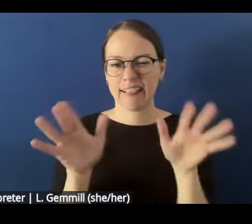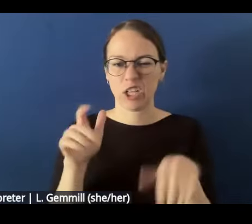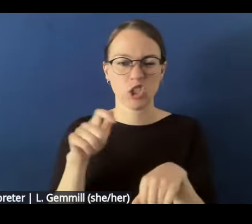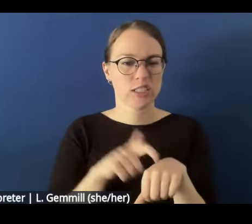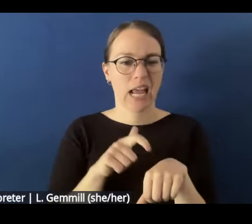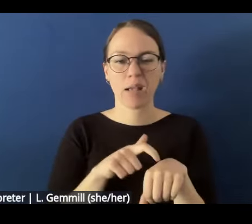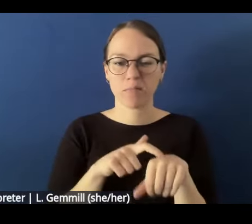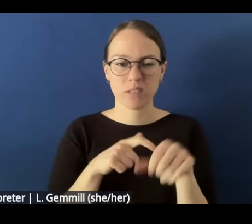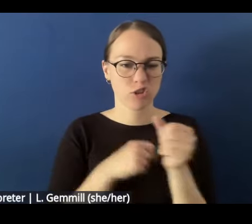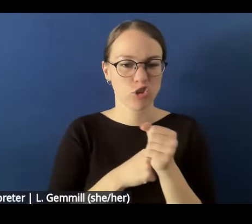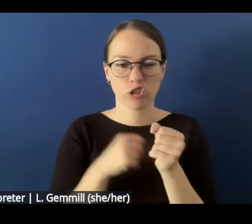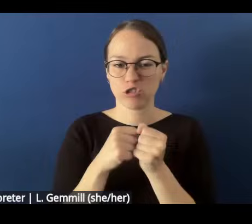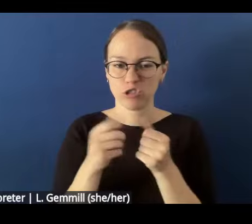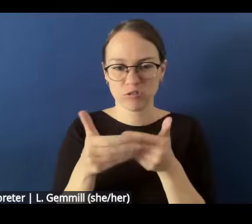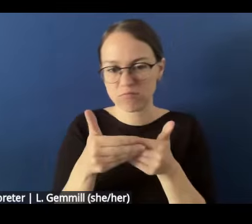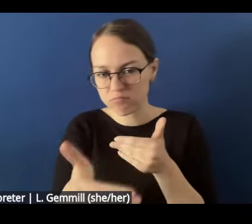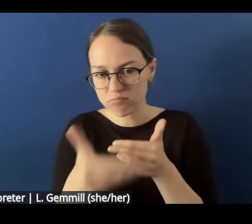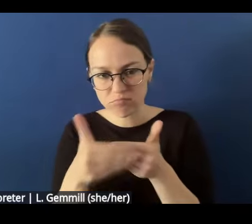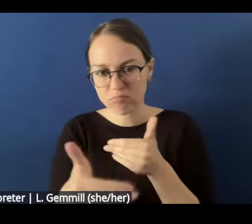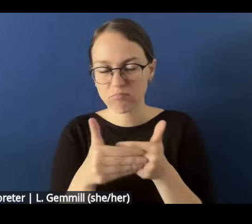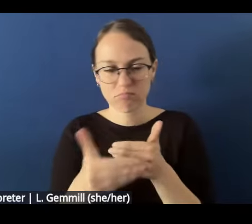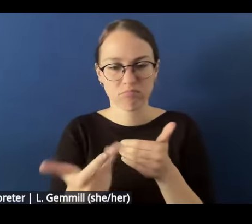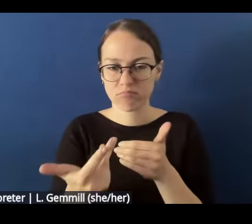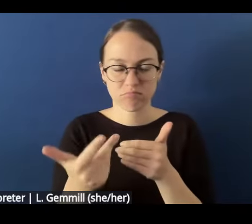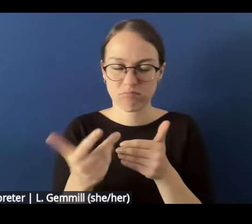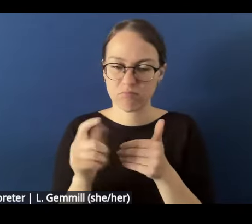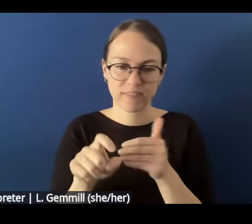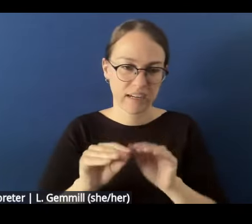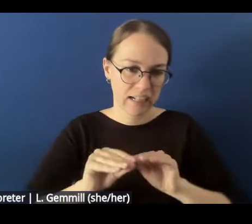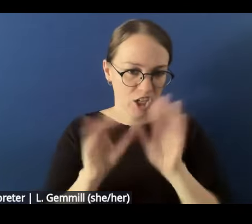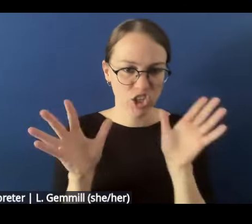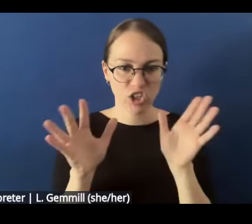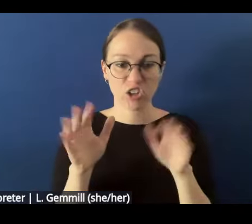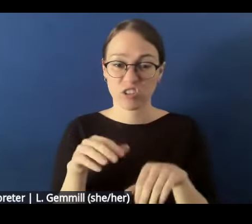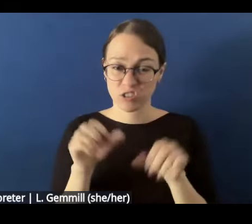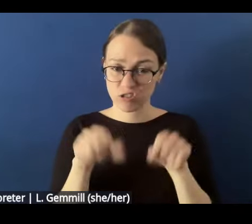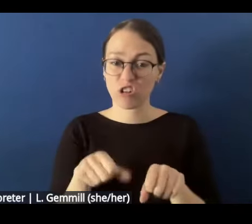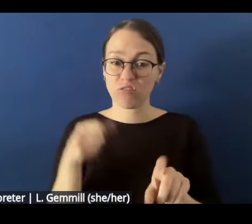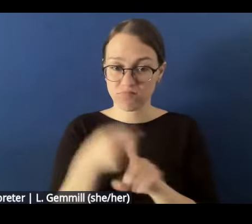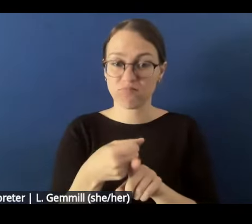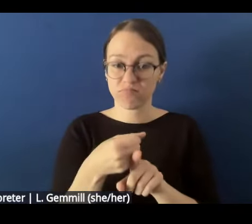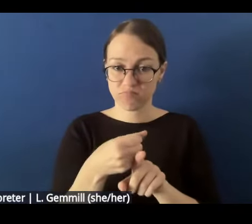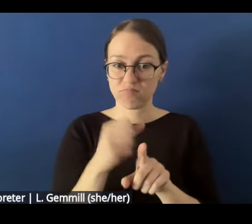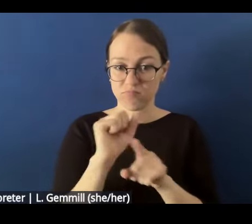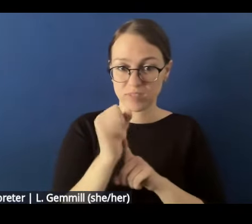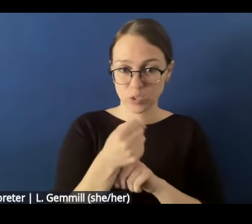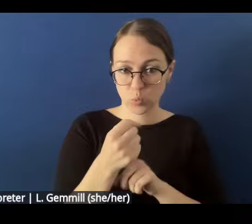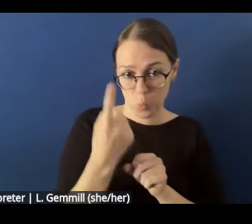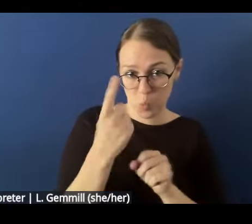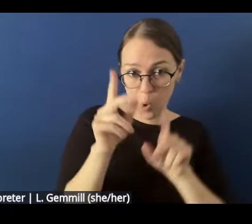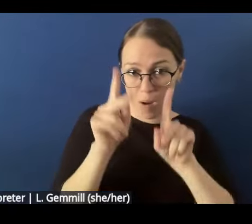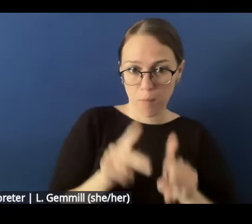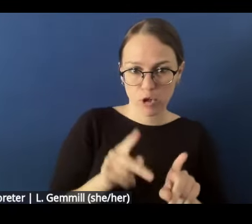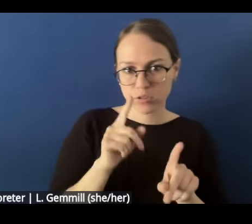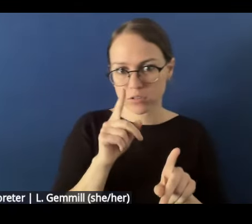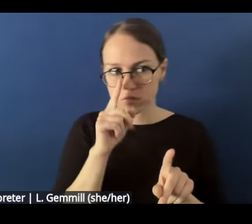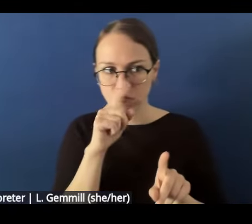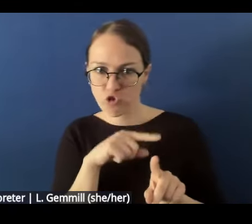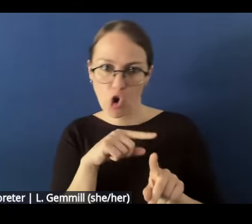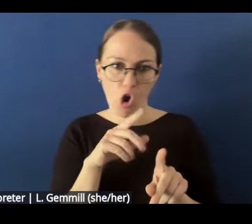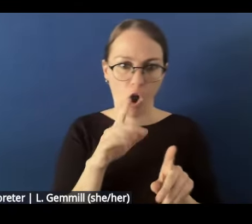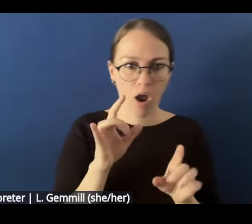into a position where you catch one person doing some nefarious stuff and you do it in a ample amount of time